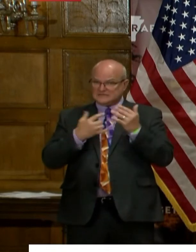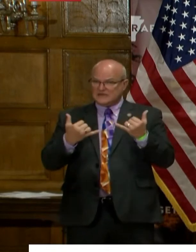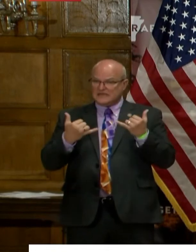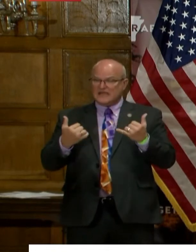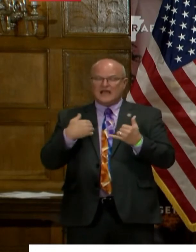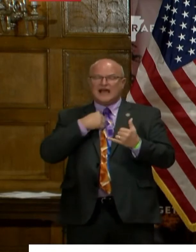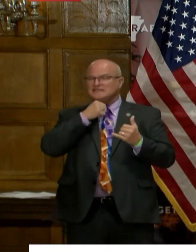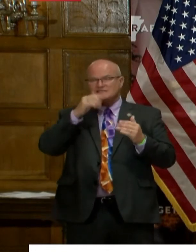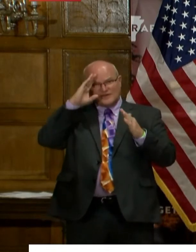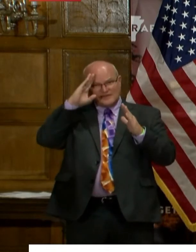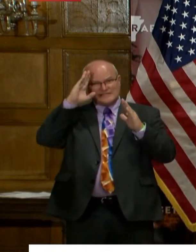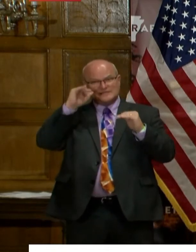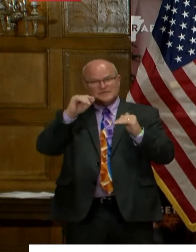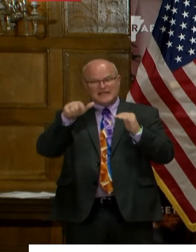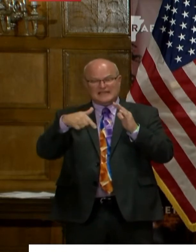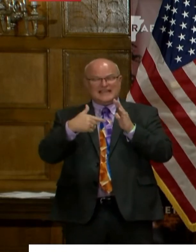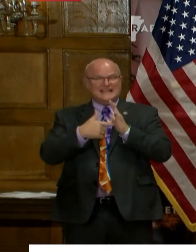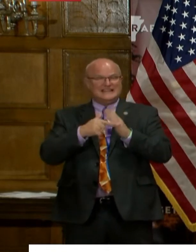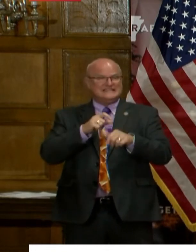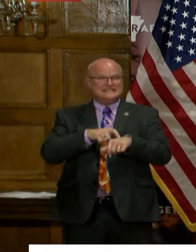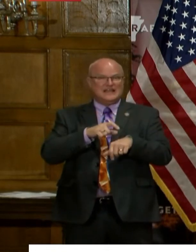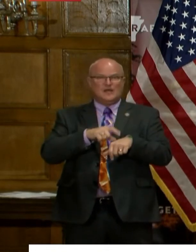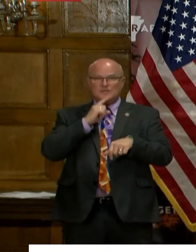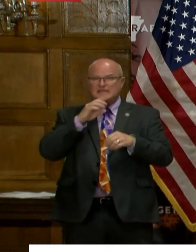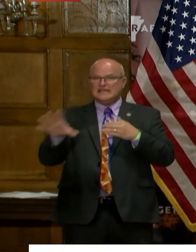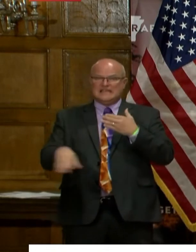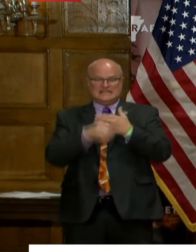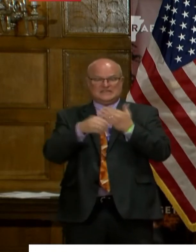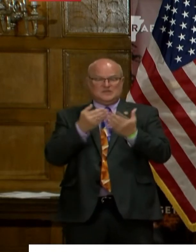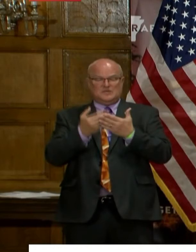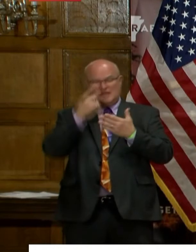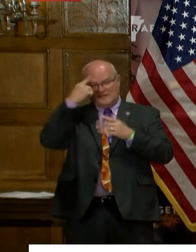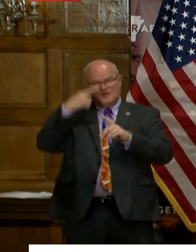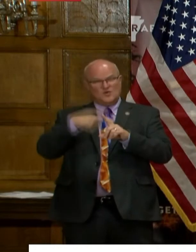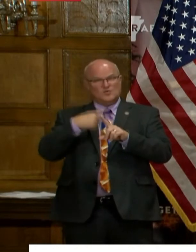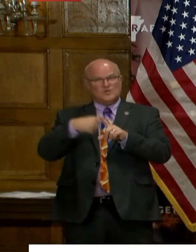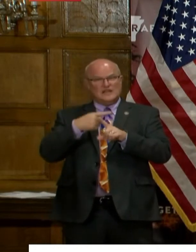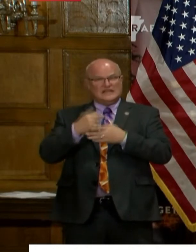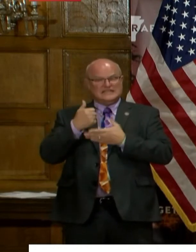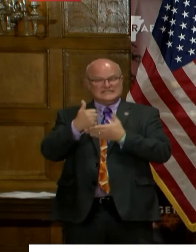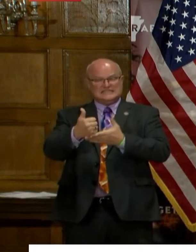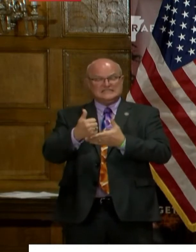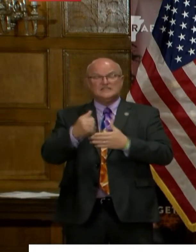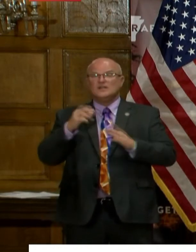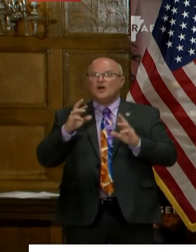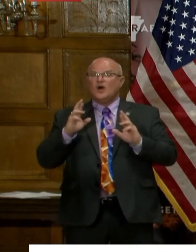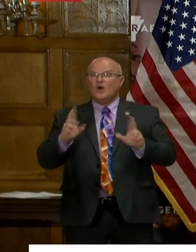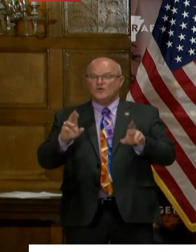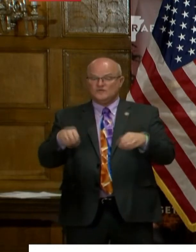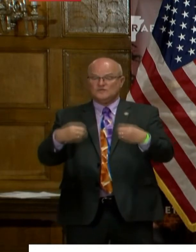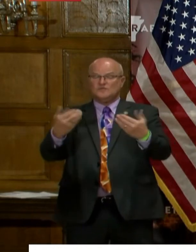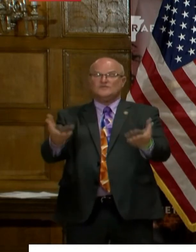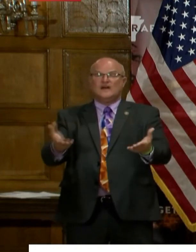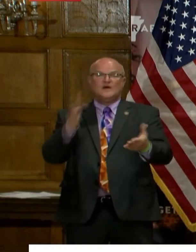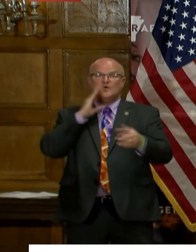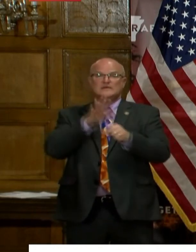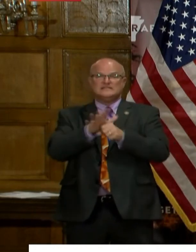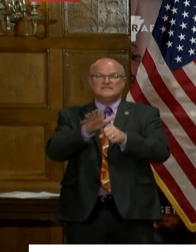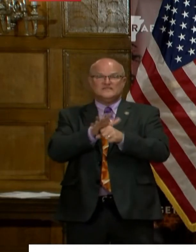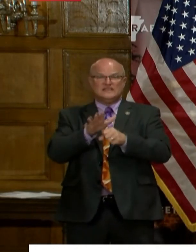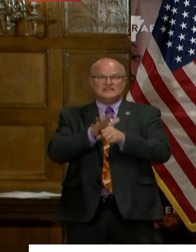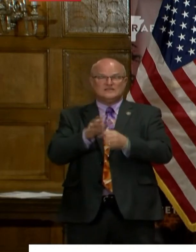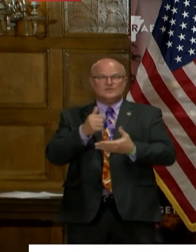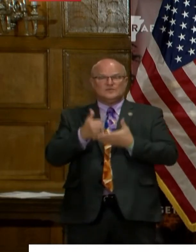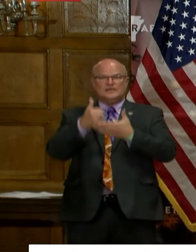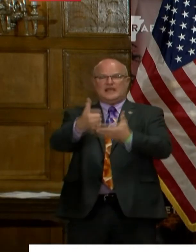so I don't expect out of this round that there would be any additional money for rental assistance. Hopefully what has been provided will be sufficient,